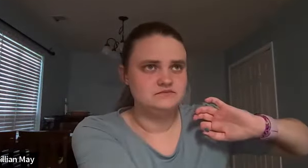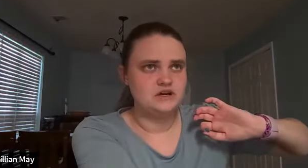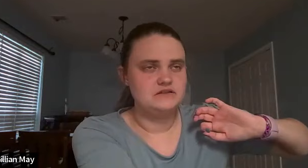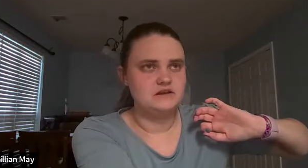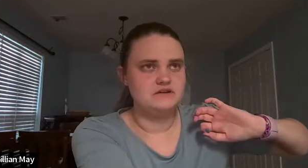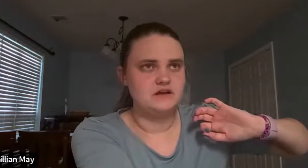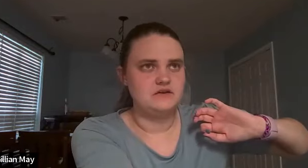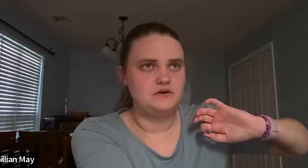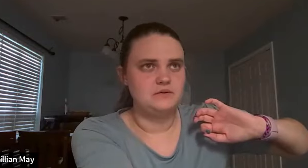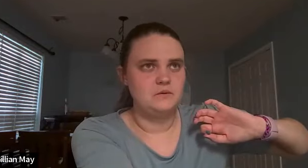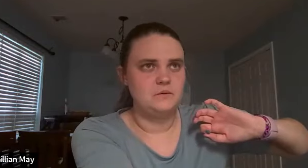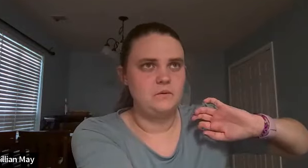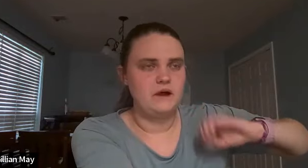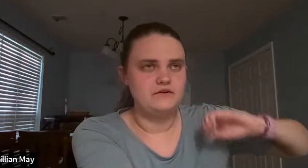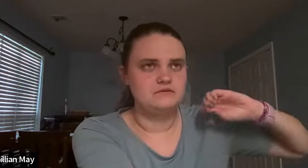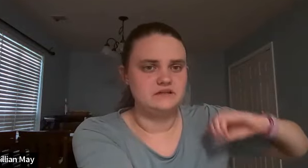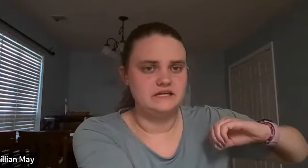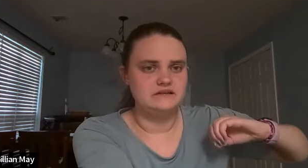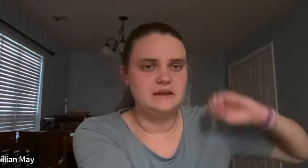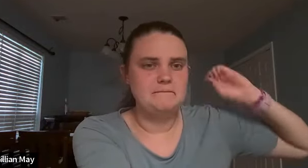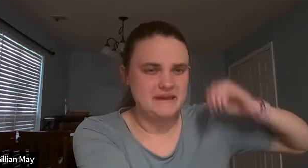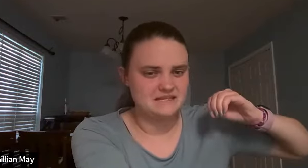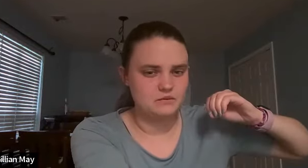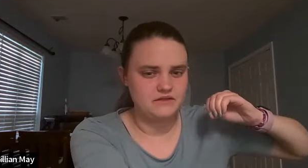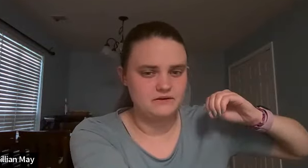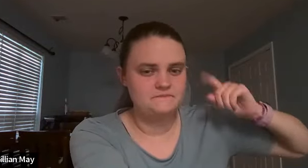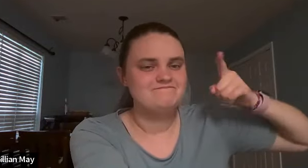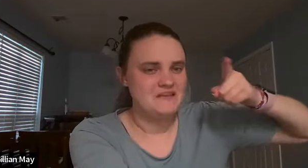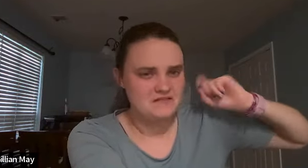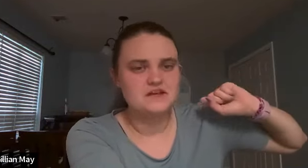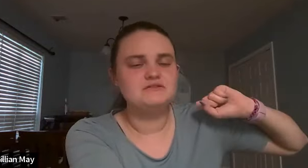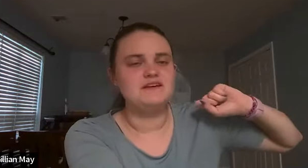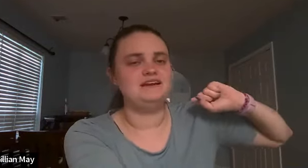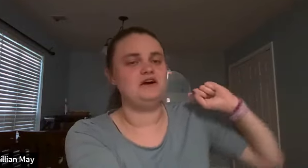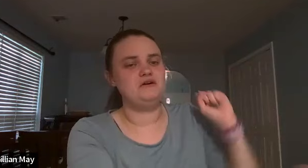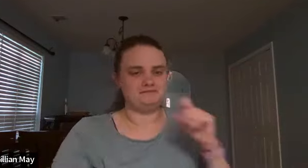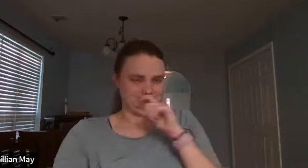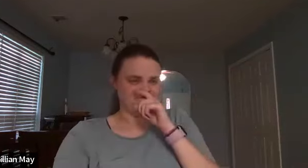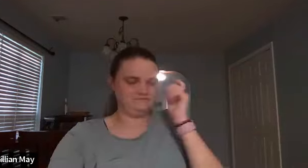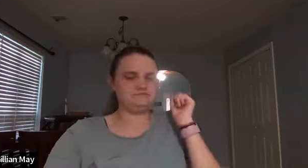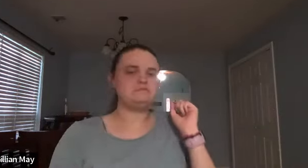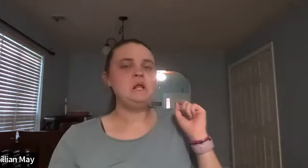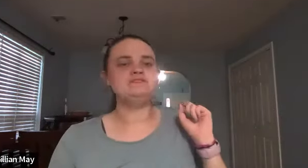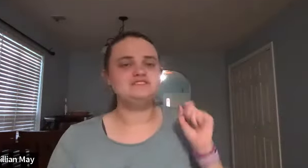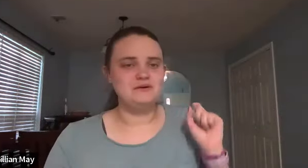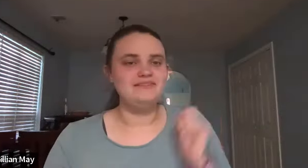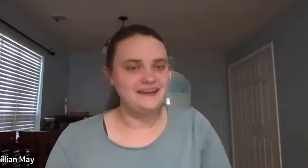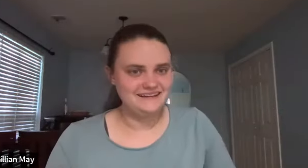Trying to think of another weather related, like basic weather. Thunder and lightning. Okay. So